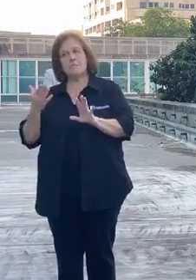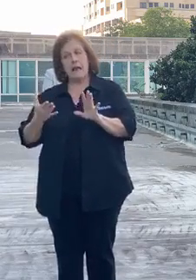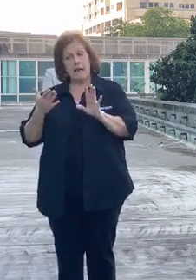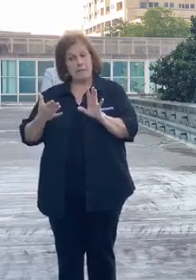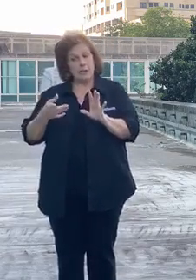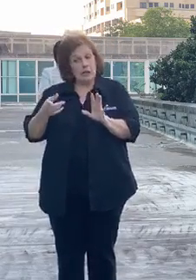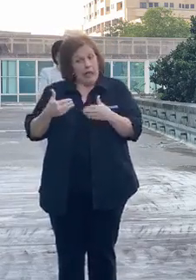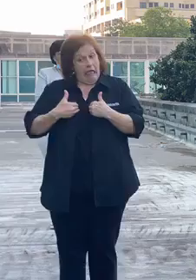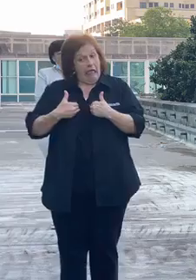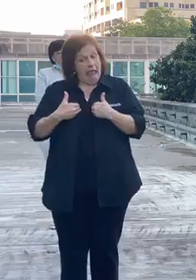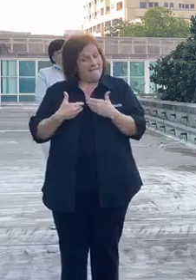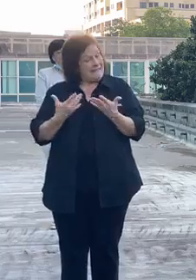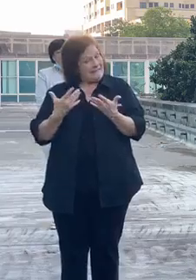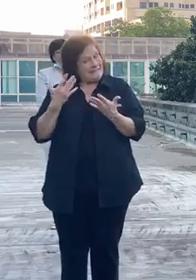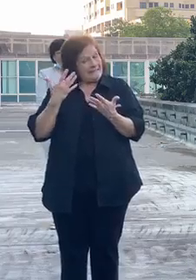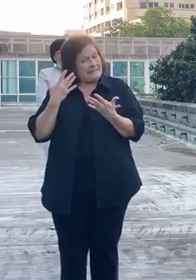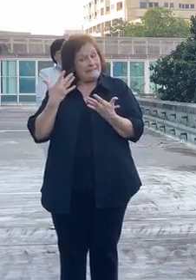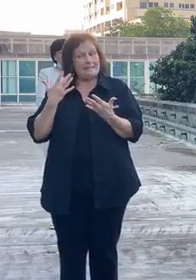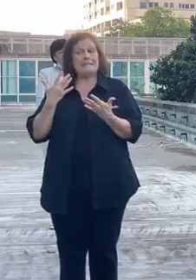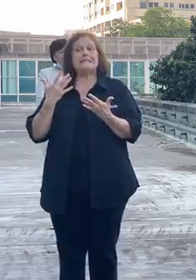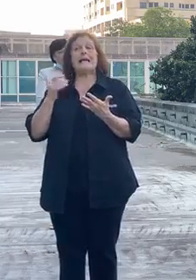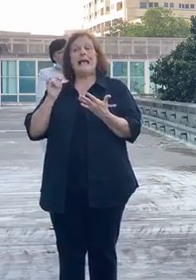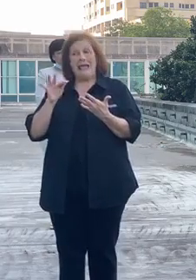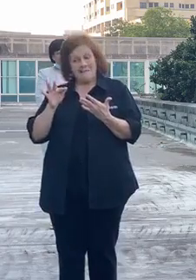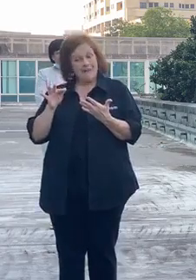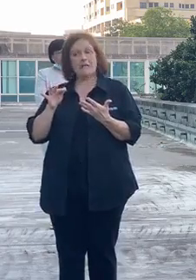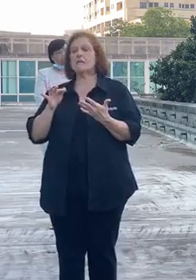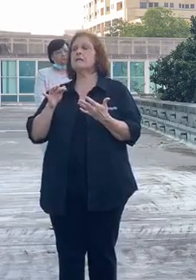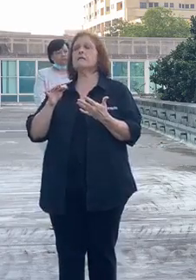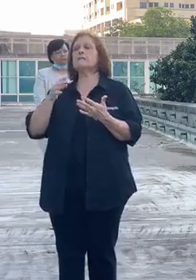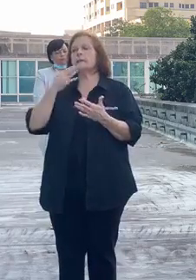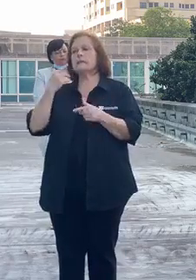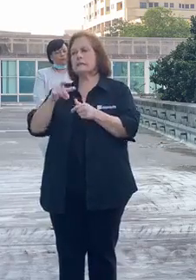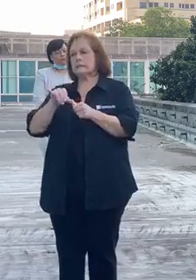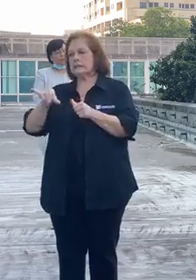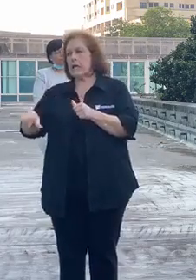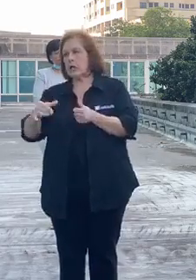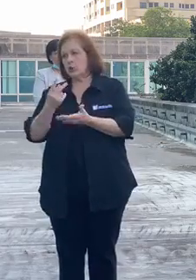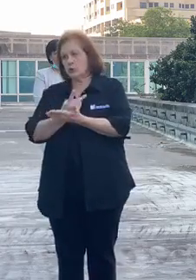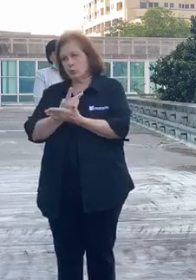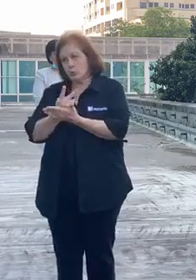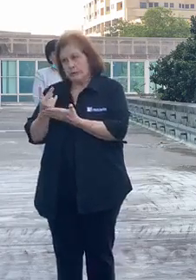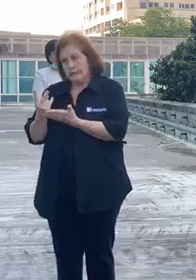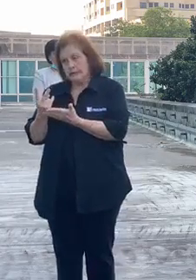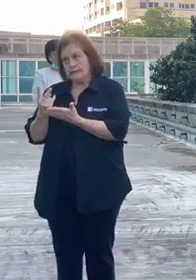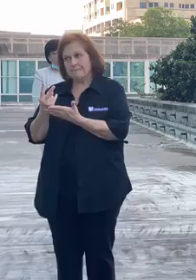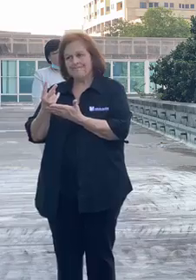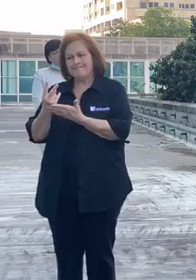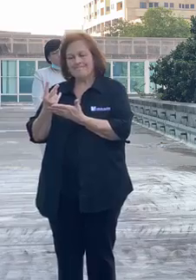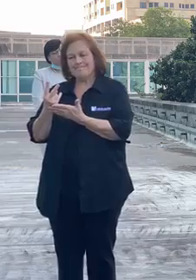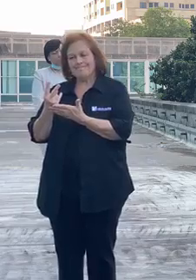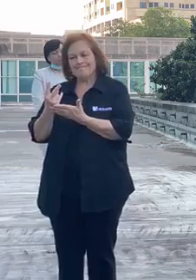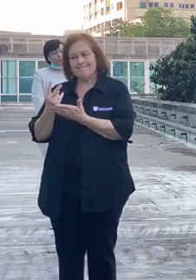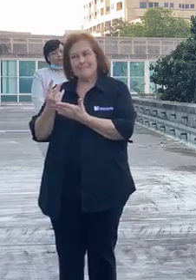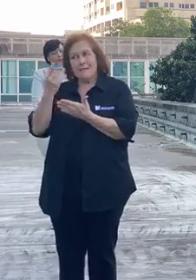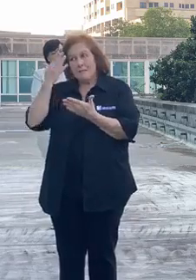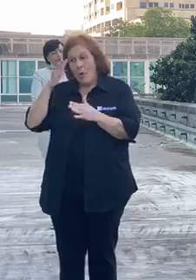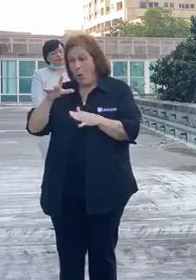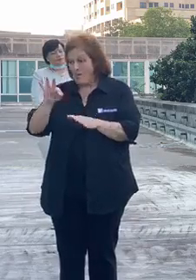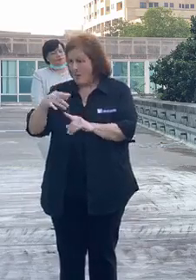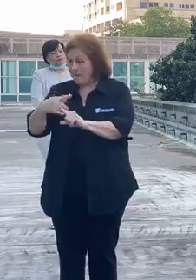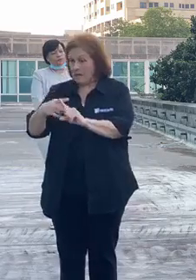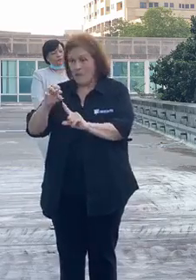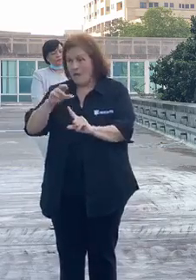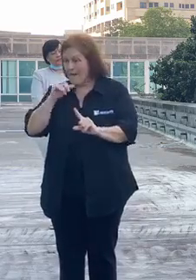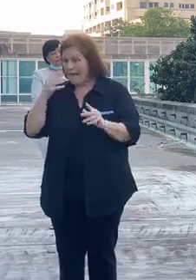it. And in that case, we're saying 2 weeks since your symptoms first started, since we don't know, whether you were